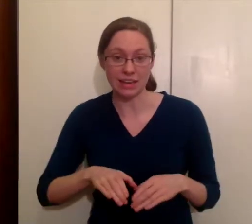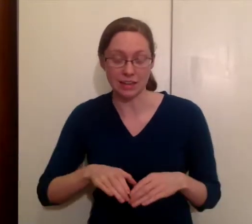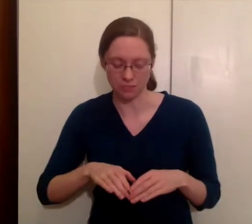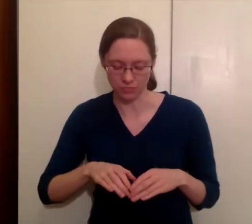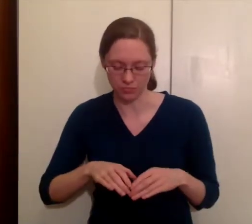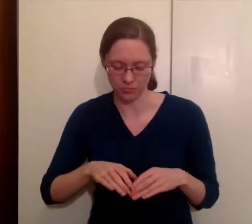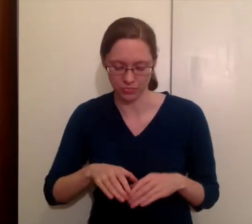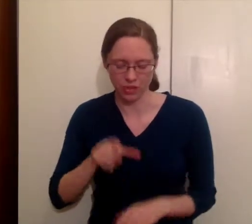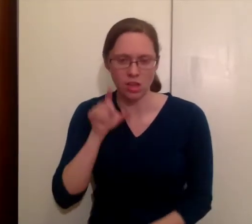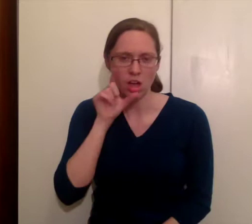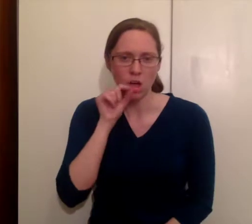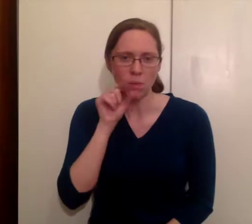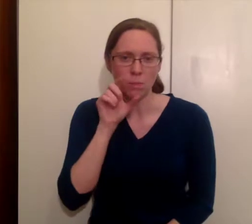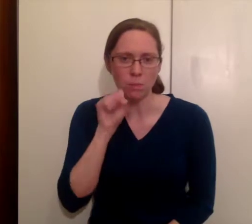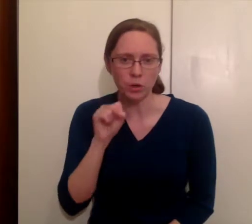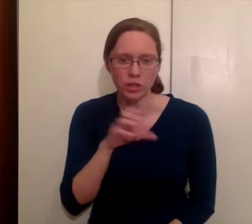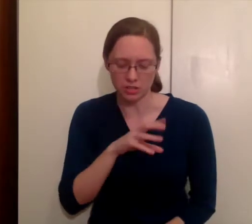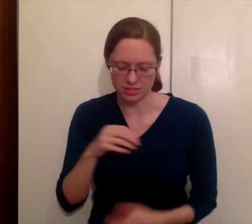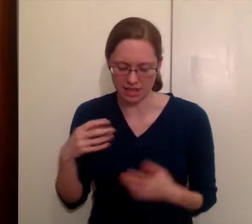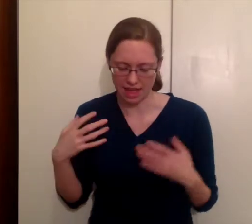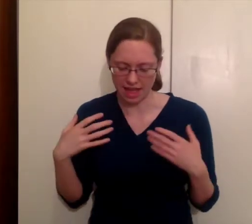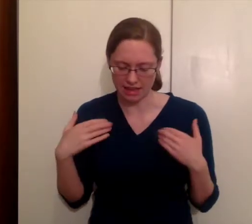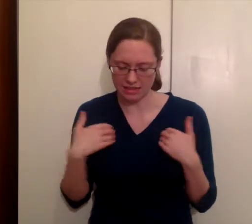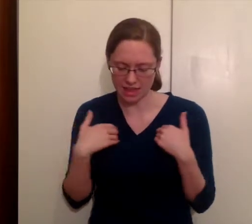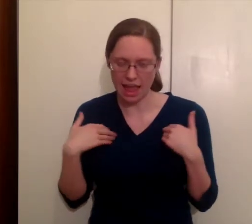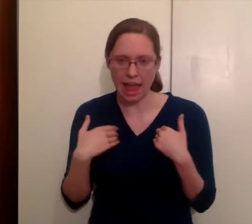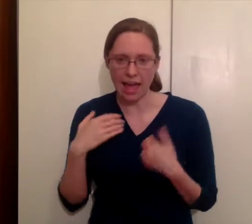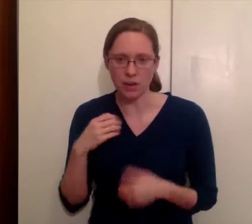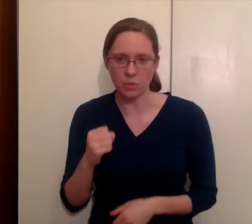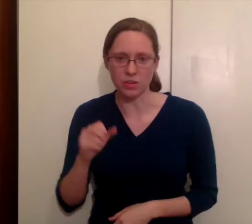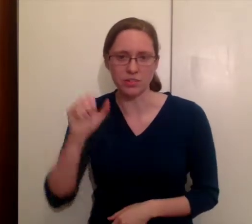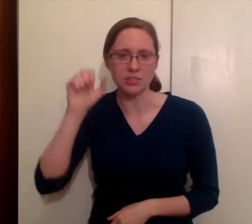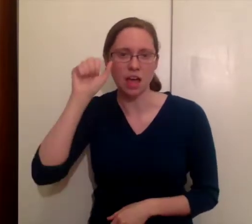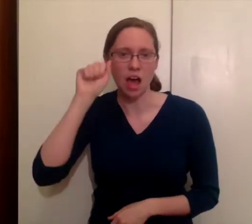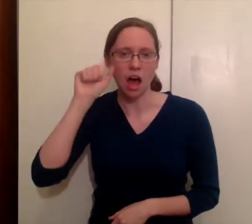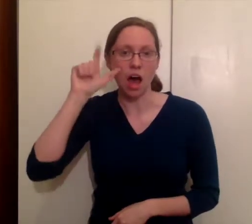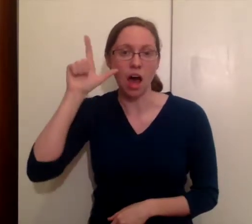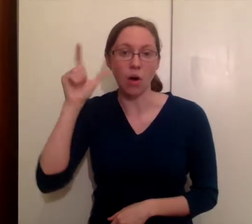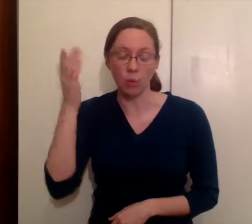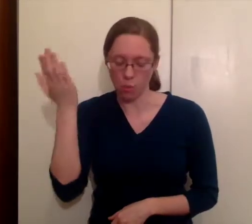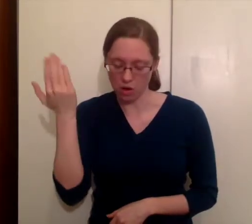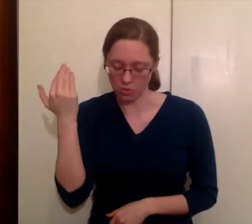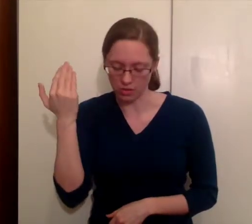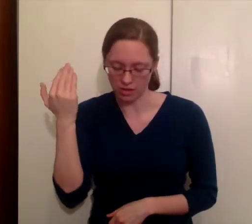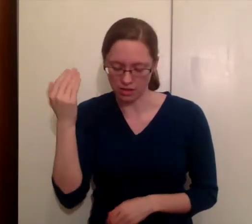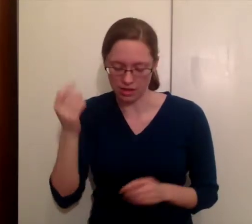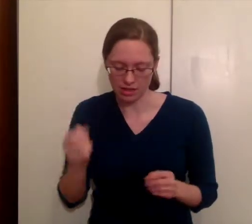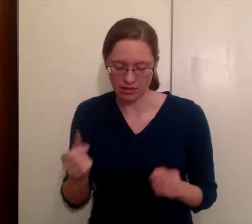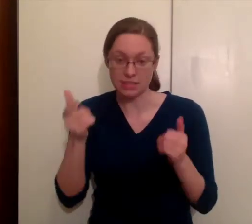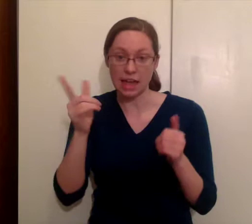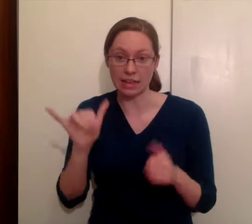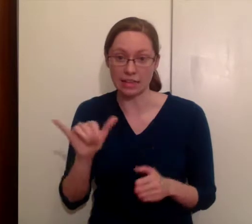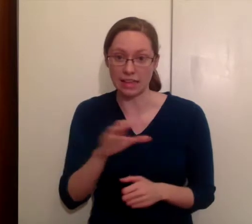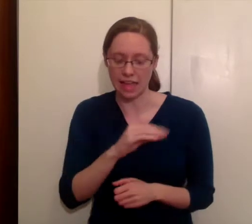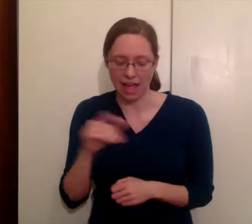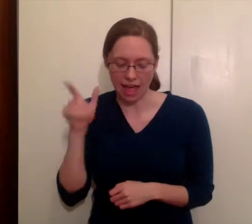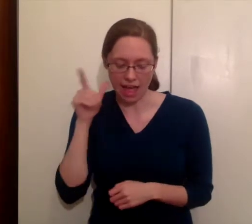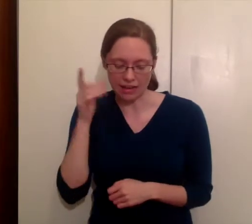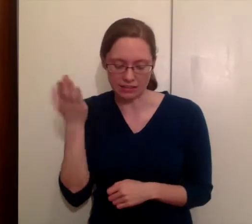canyon. Birds and animals awoke suddenly and